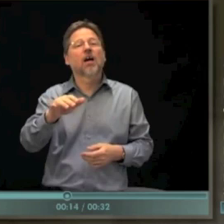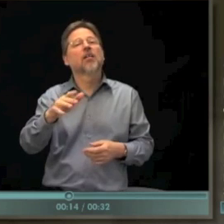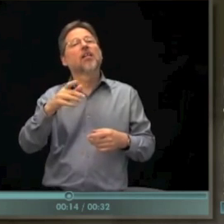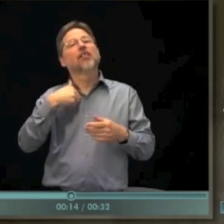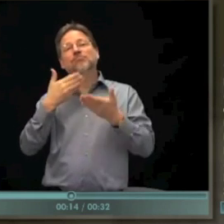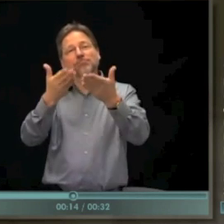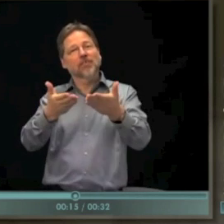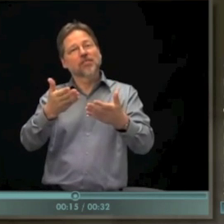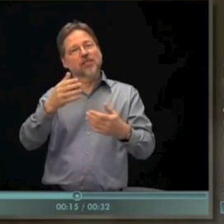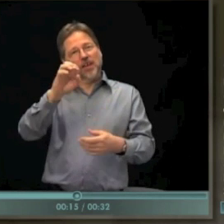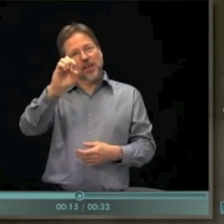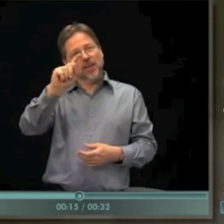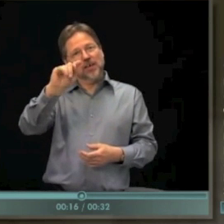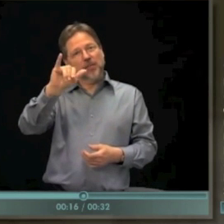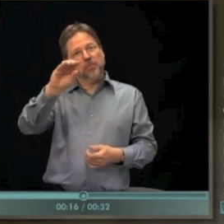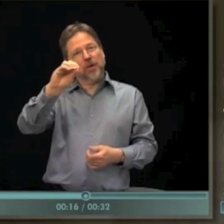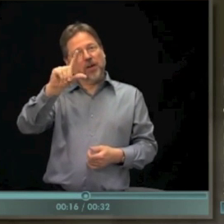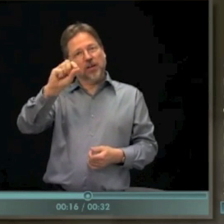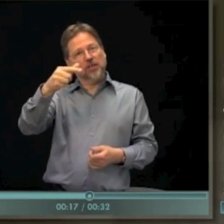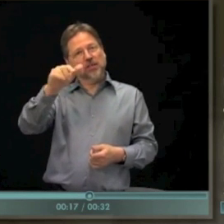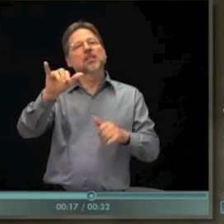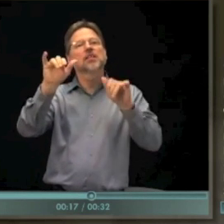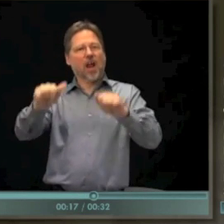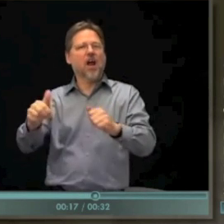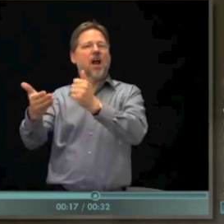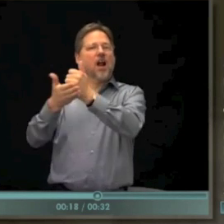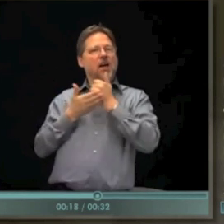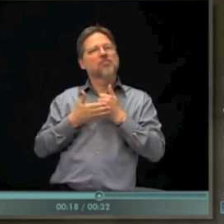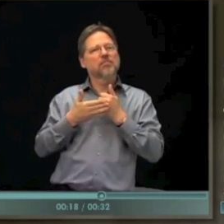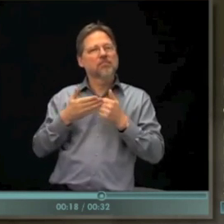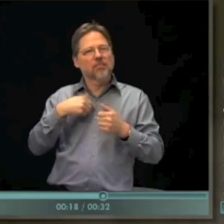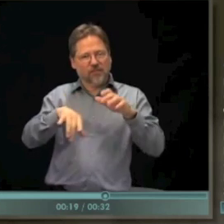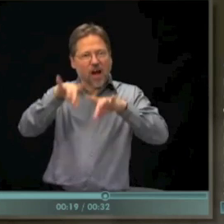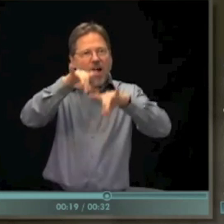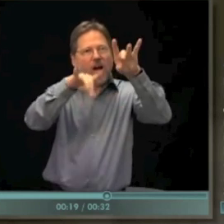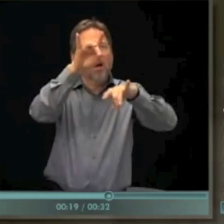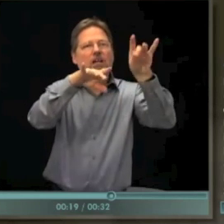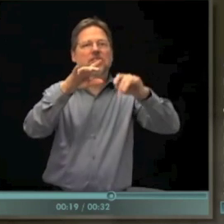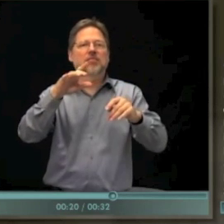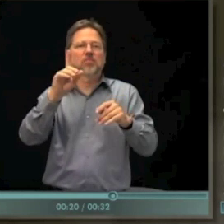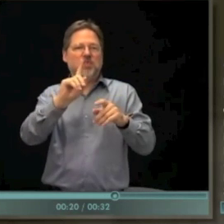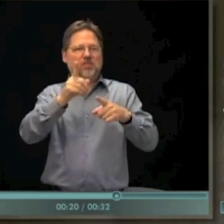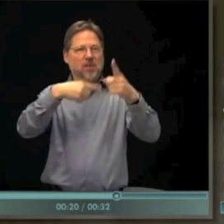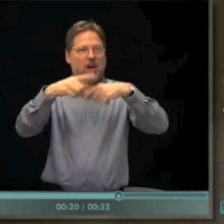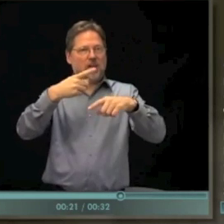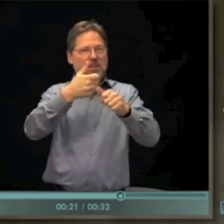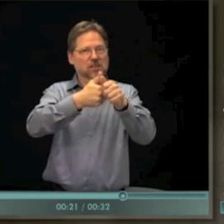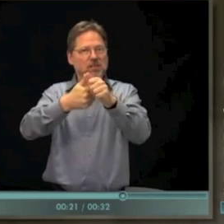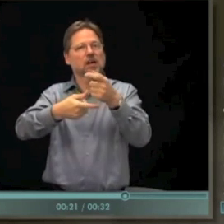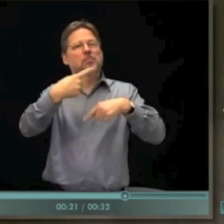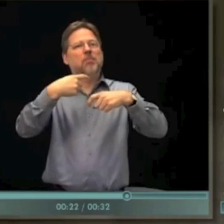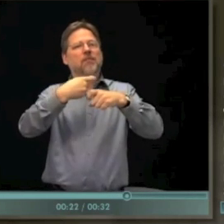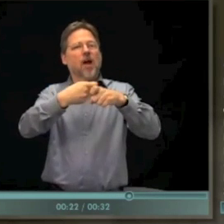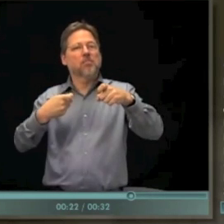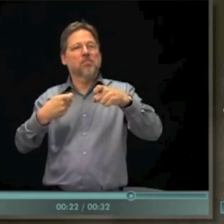There's an age-old question about whether ASL is derived from LSF, and etymological studies have